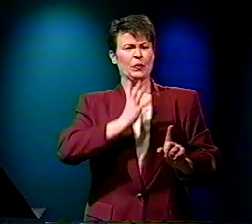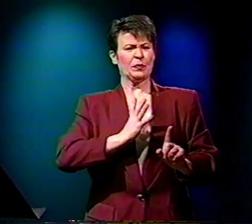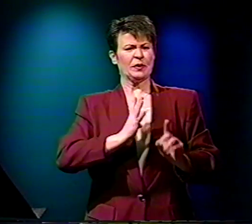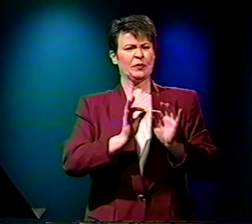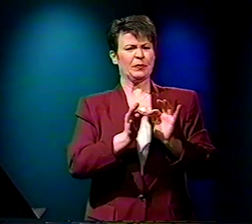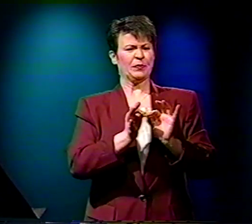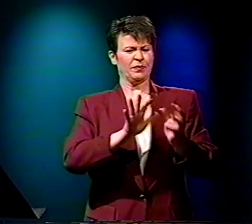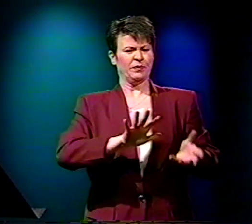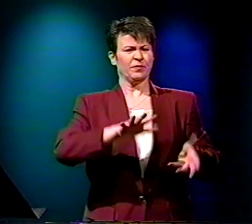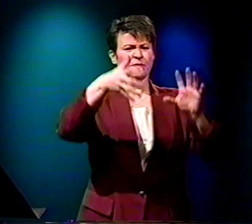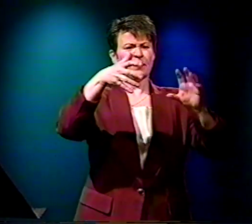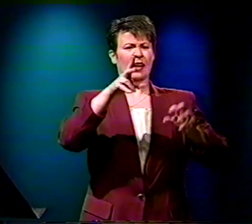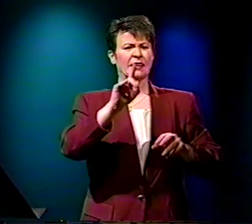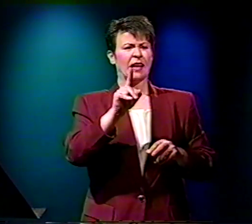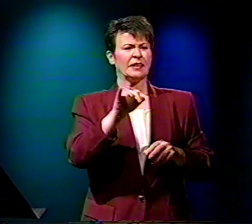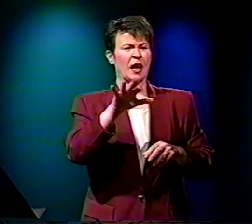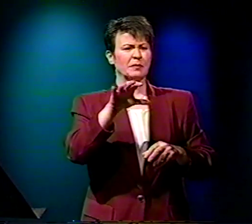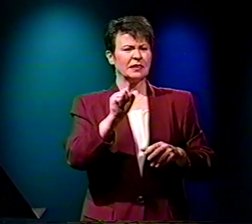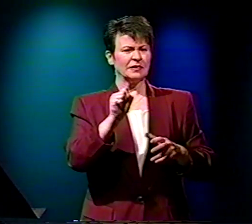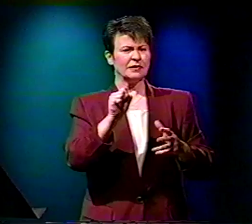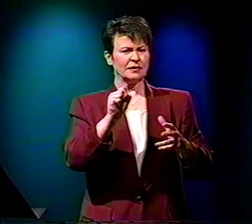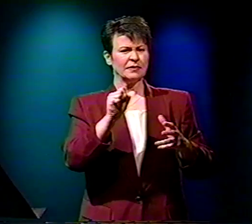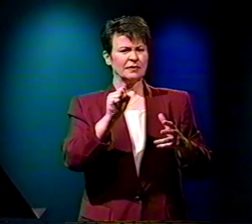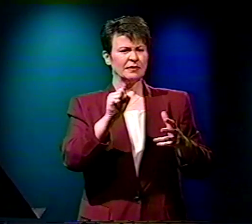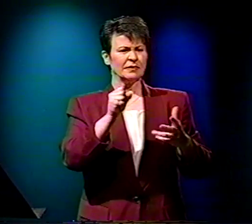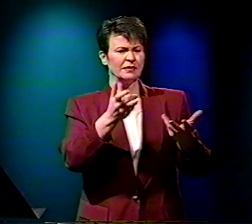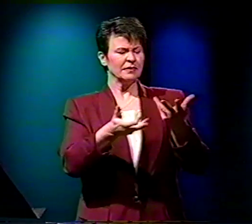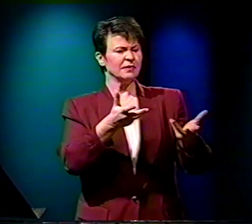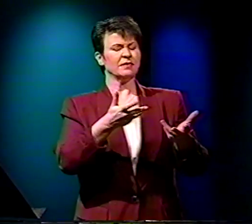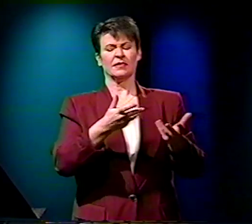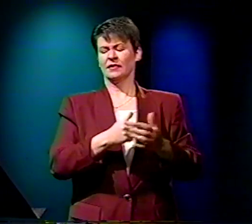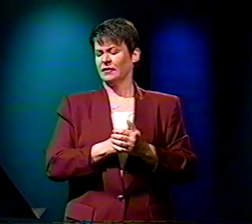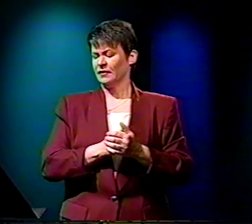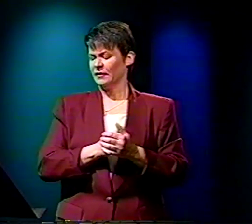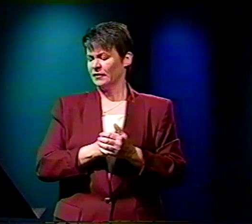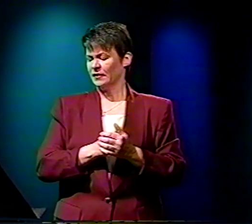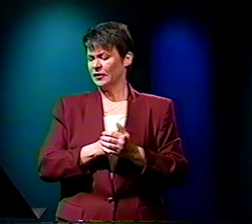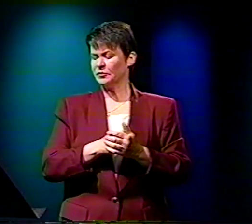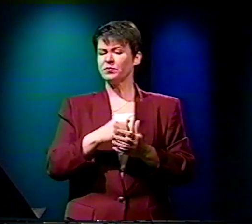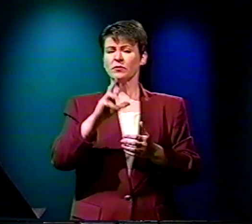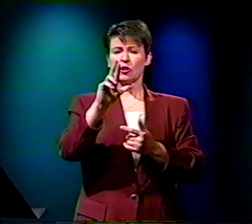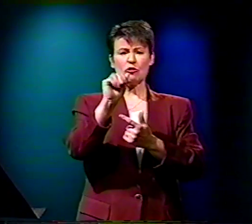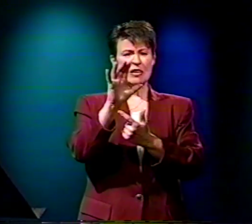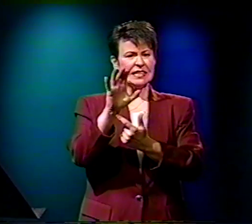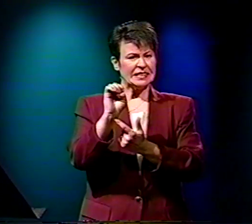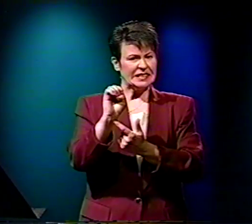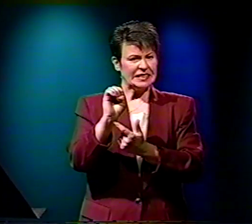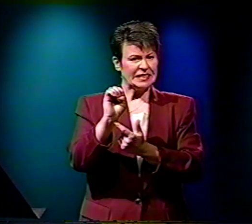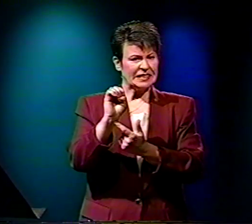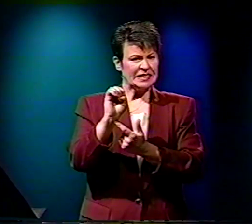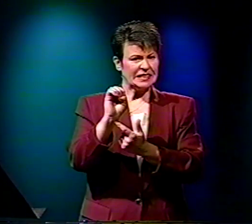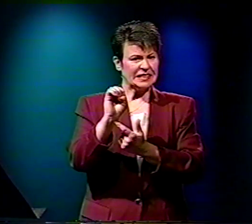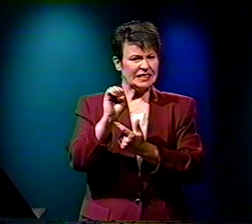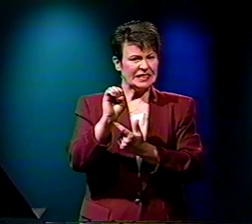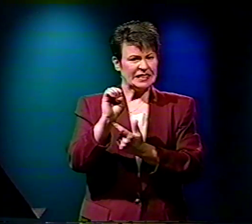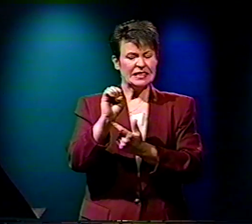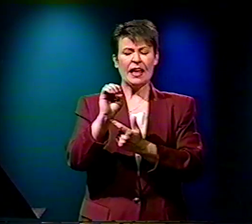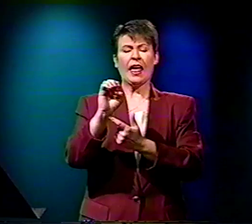all men, and then there's this one woman, and that really has implications for the group dynamics. Race is another